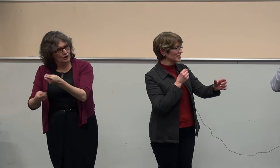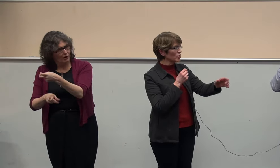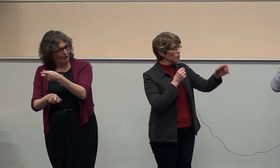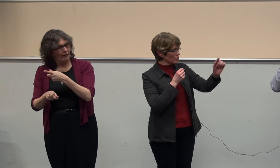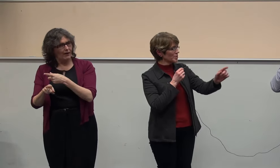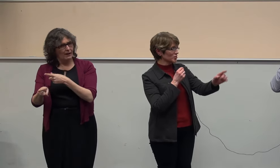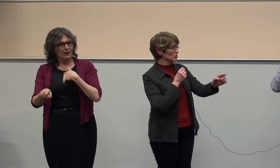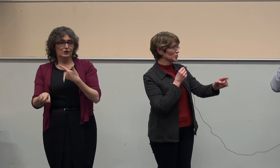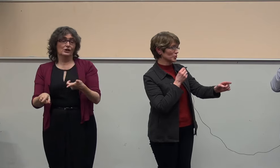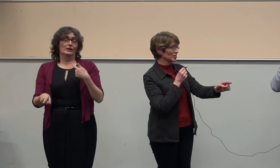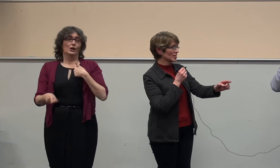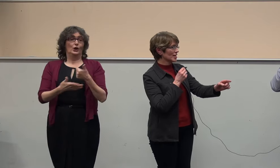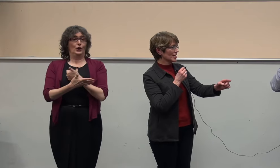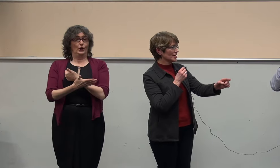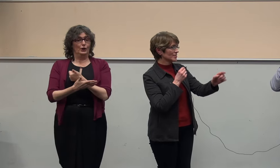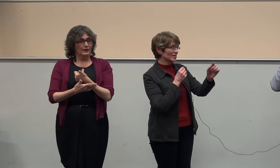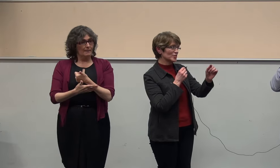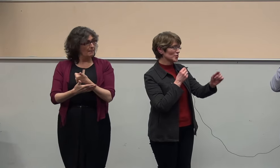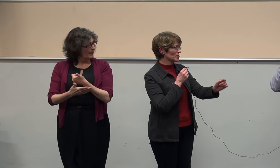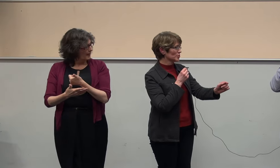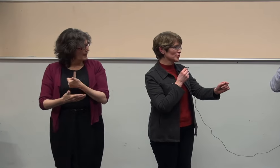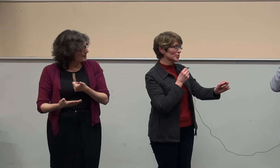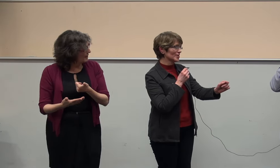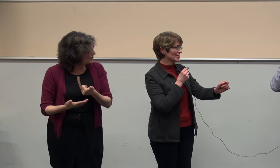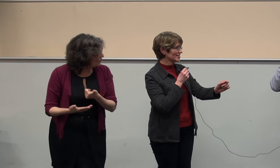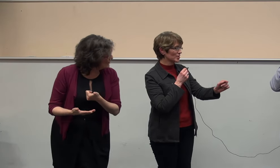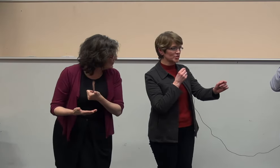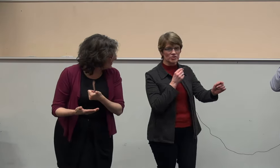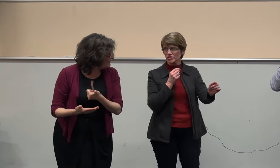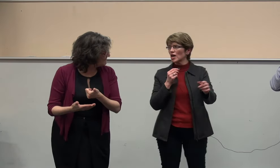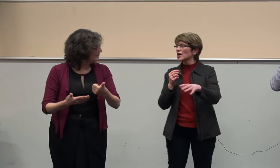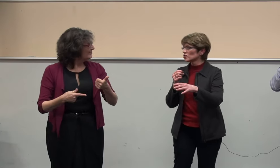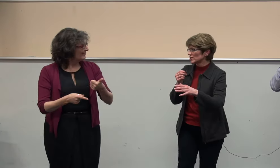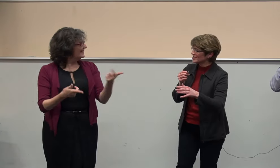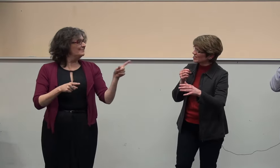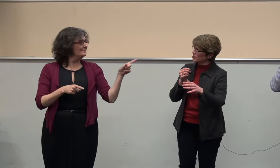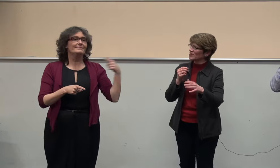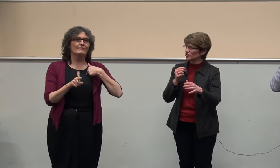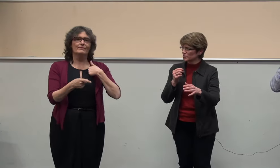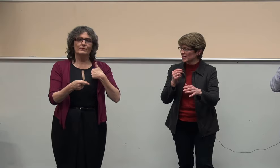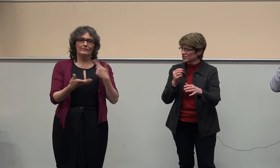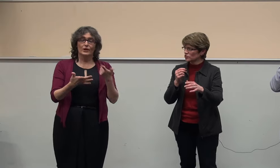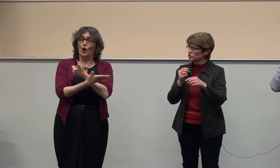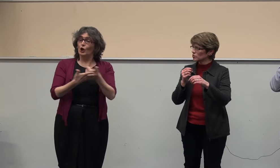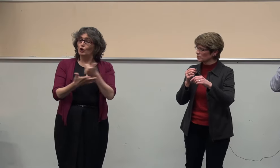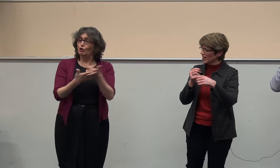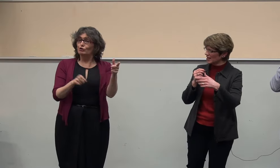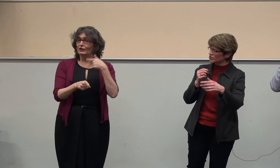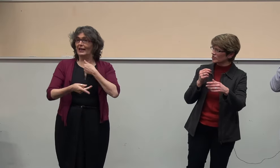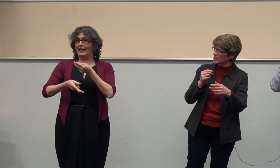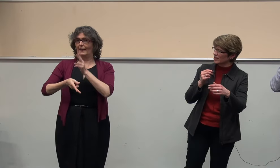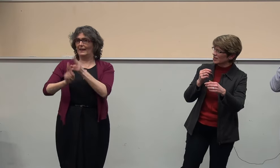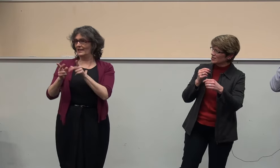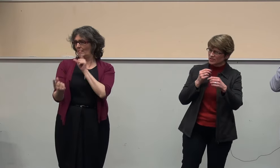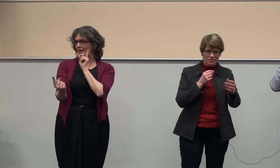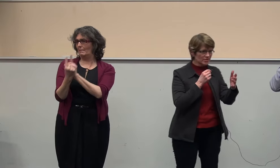be with the person on the book. Yep. And if they are not pro interpreters, sorry, stage manager, the person who will be